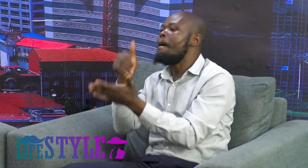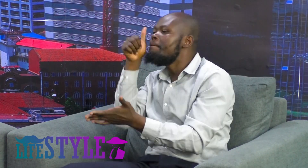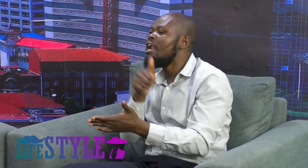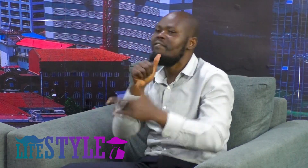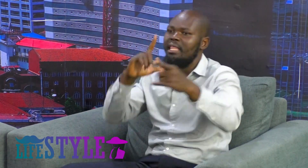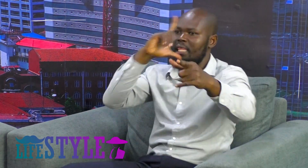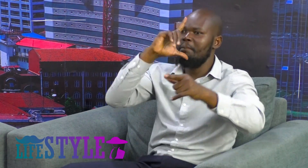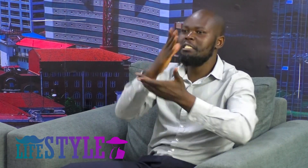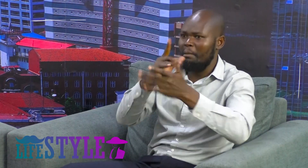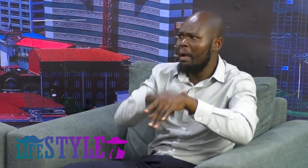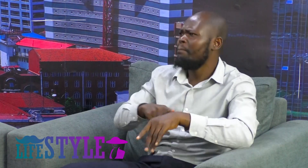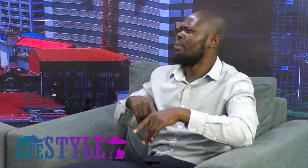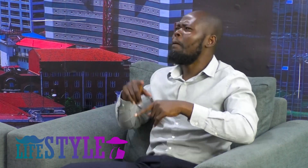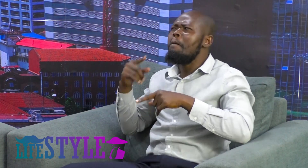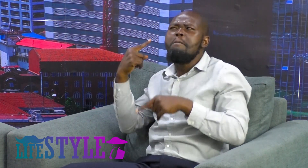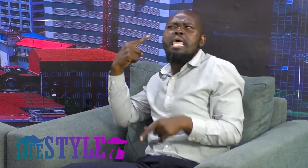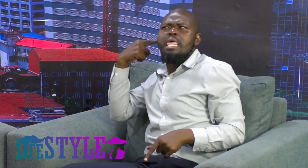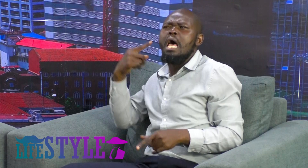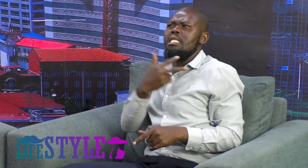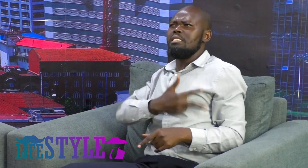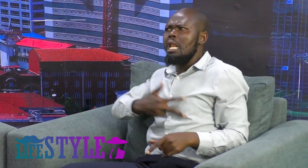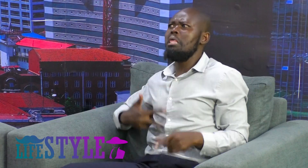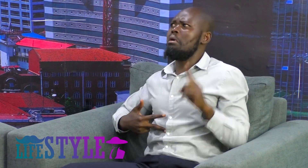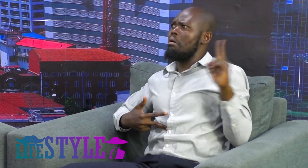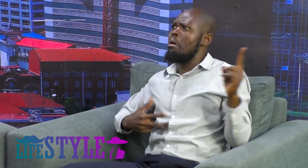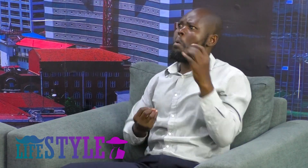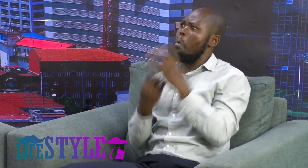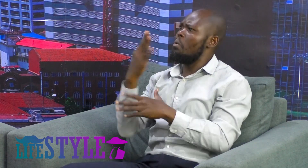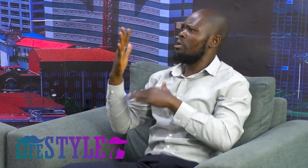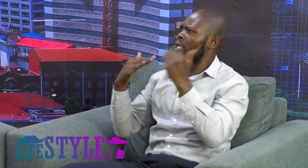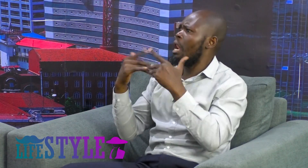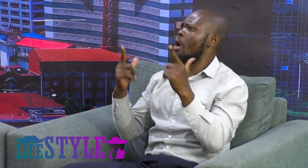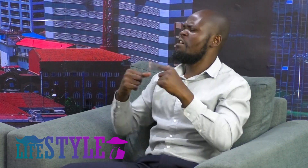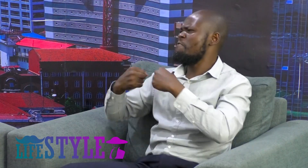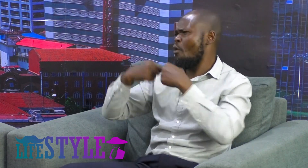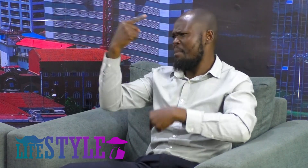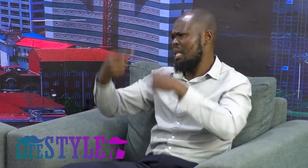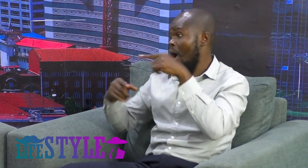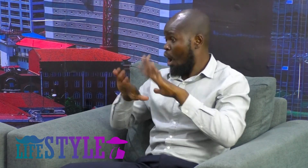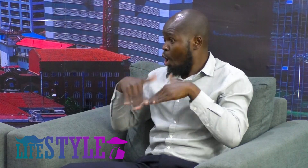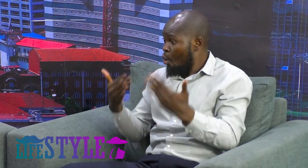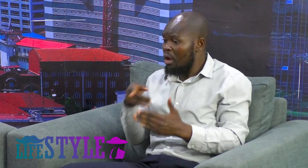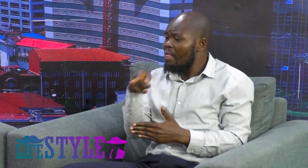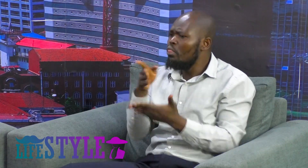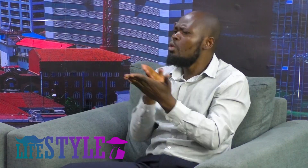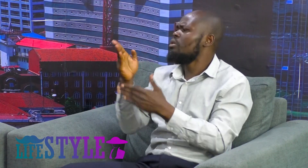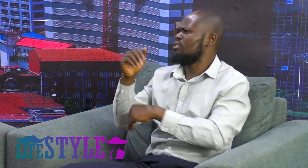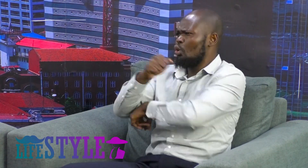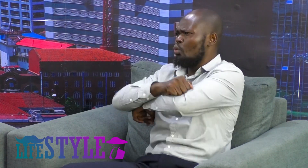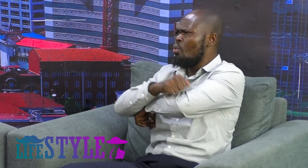have the three main ones. There are private universities, some, but we also, you see, Kise also offers sign